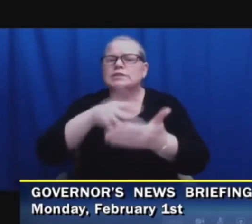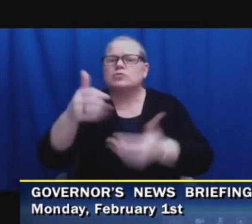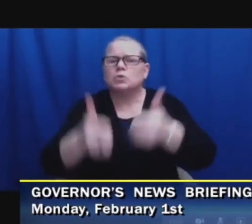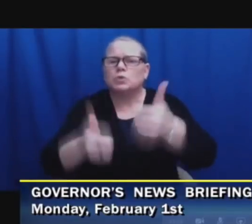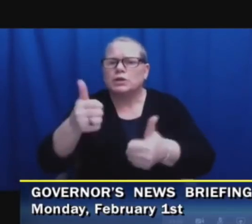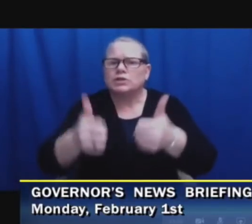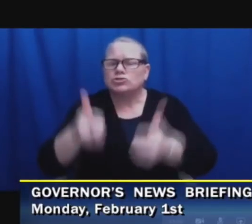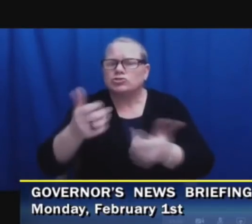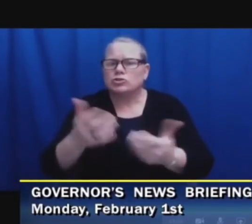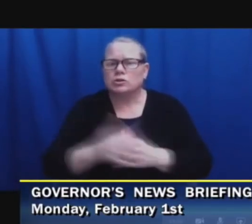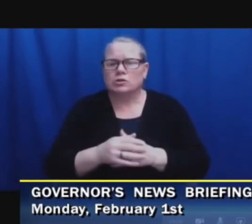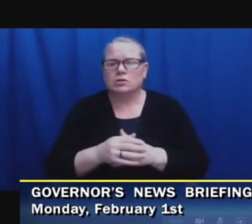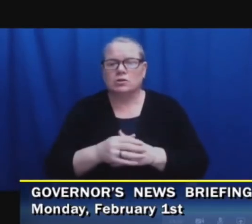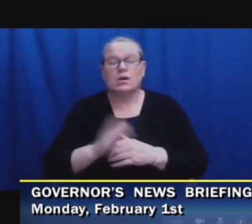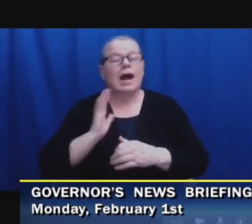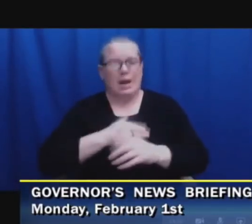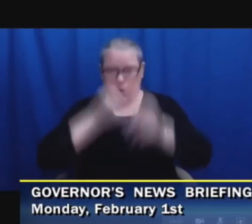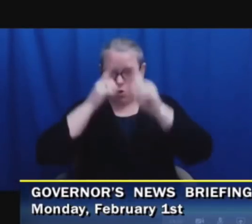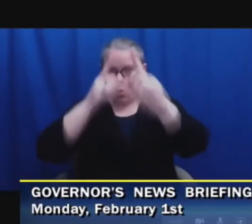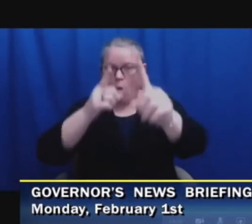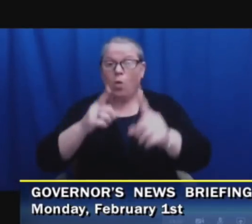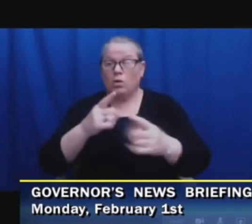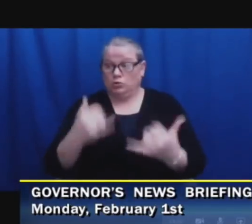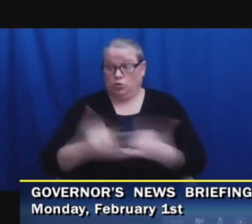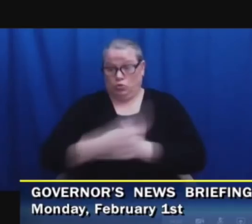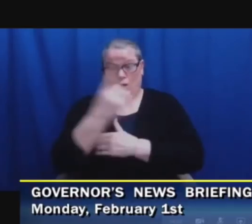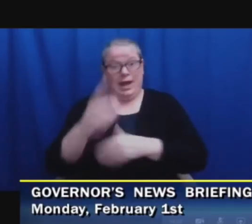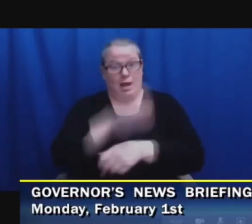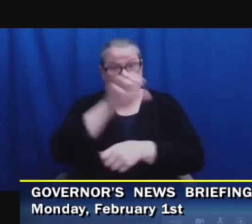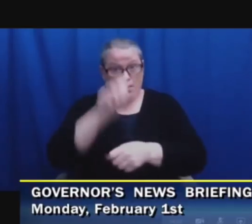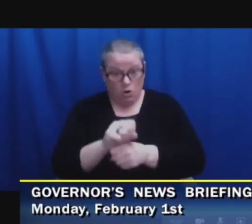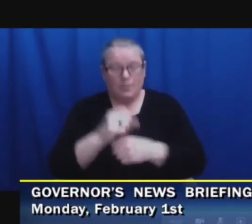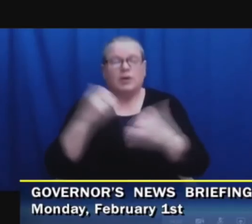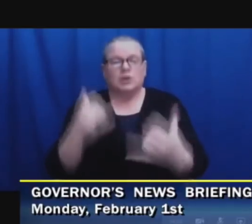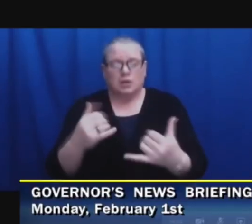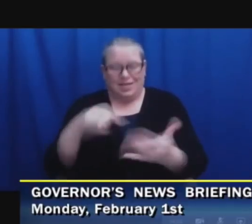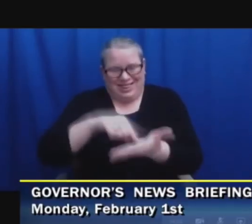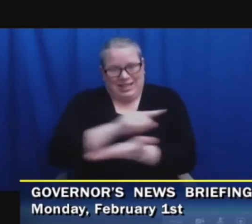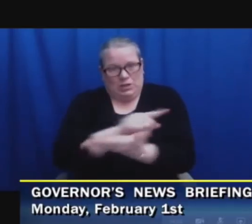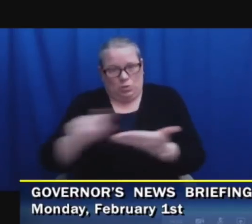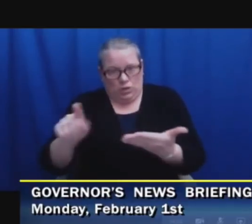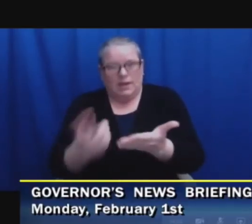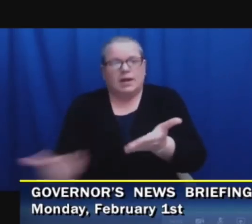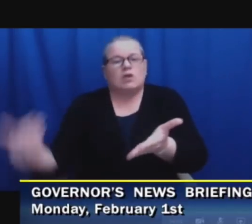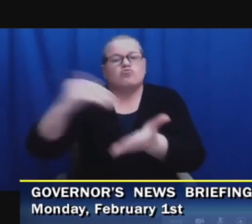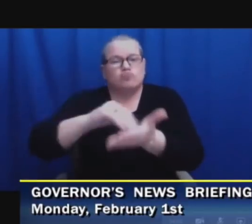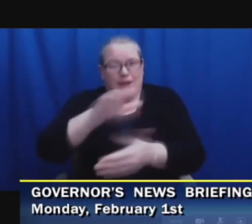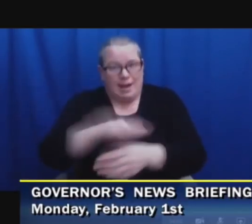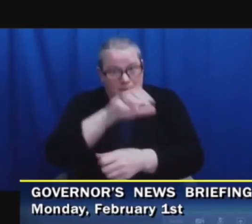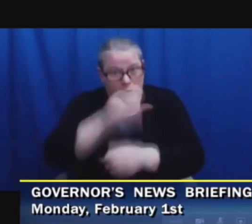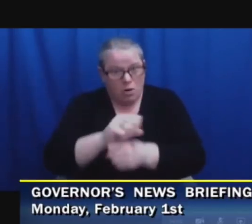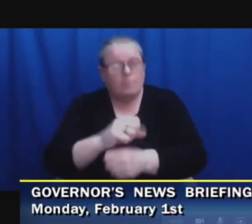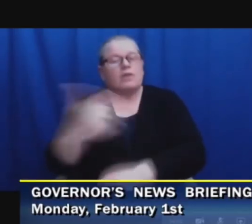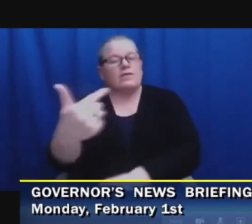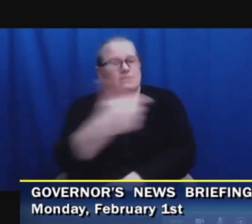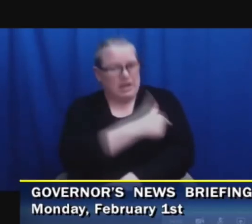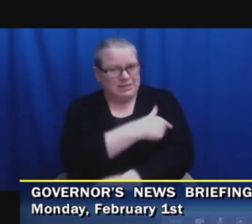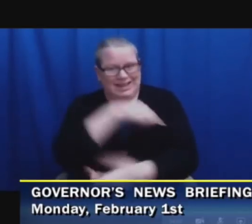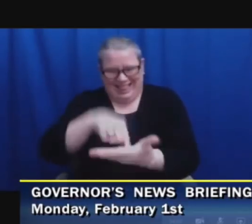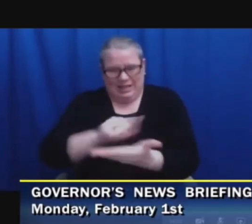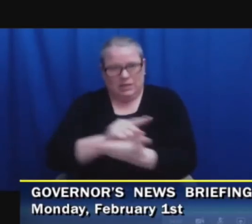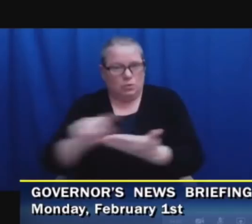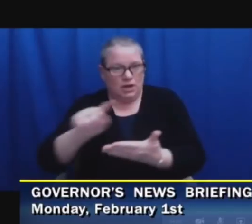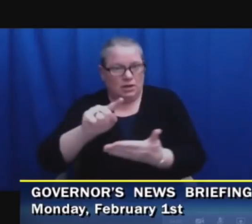Our goal is to get them all vaccinated, to get those appointments rescheduled and get people back in before the end of the week. Are we expecting the mass